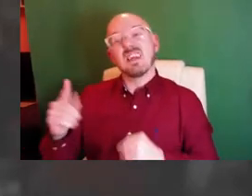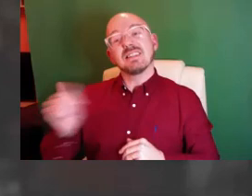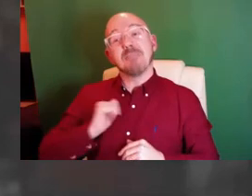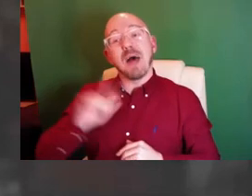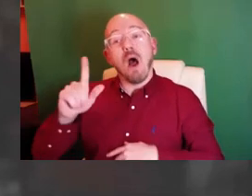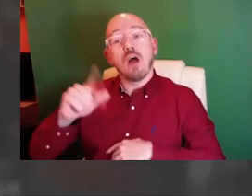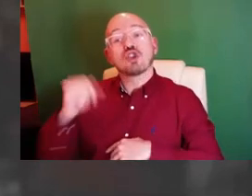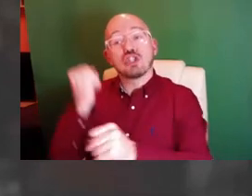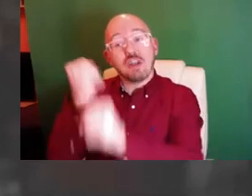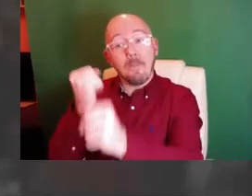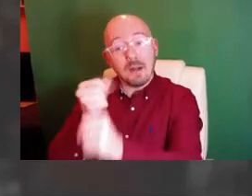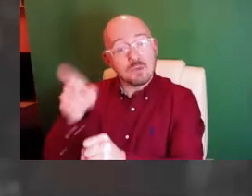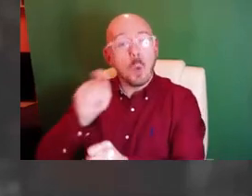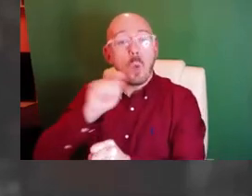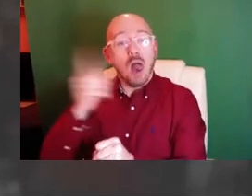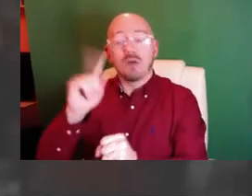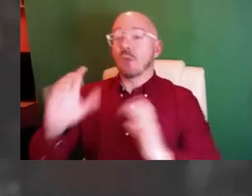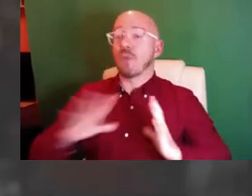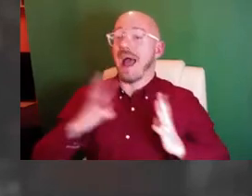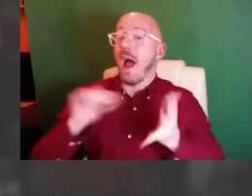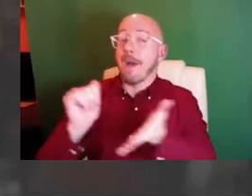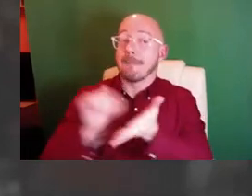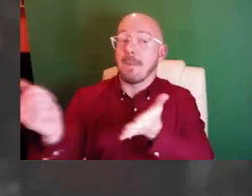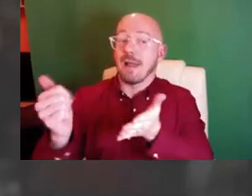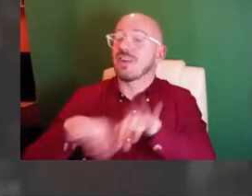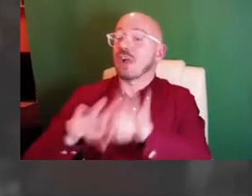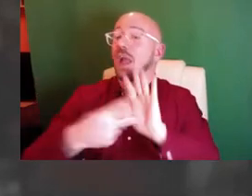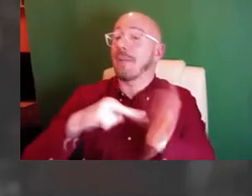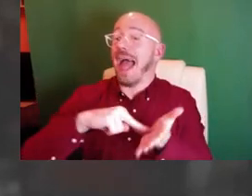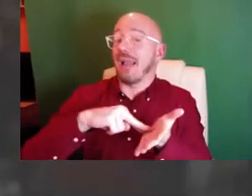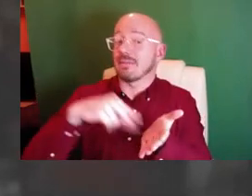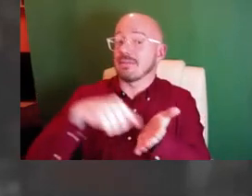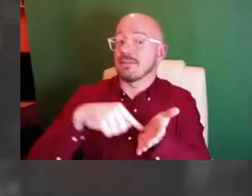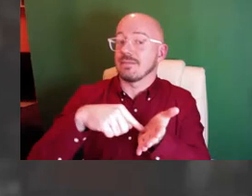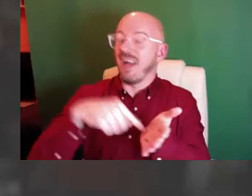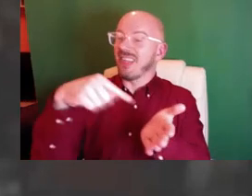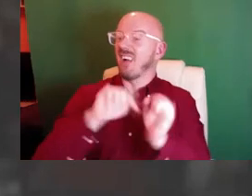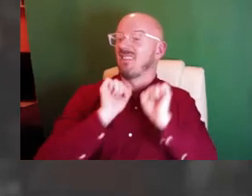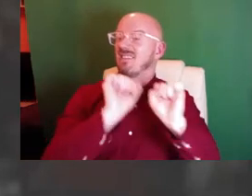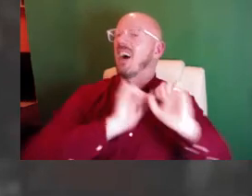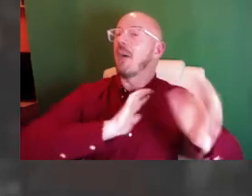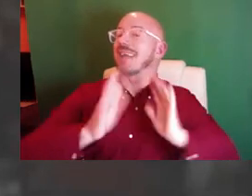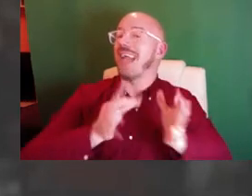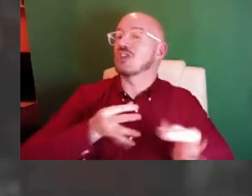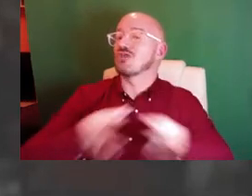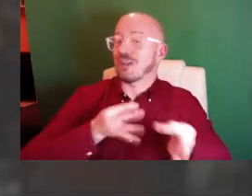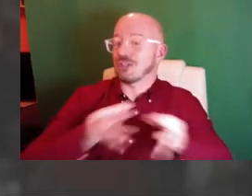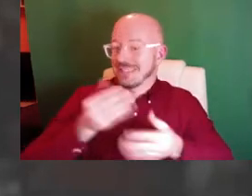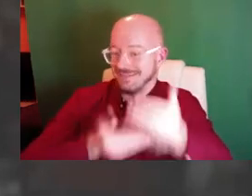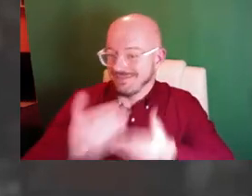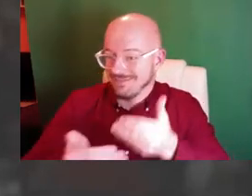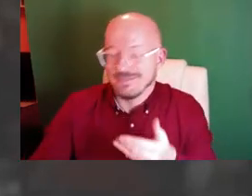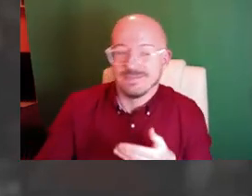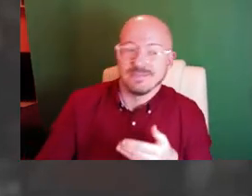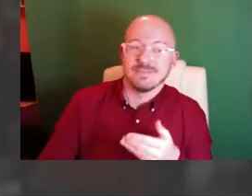of British Sign Language. And the British Sign Language Scotland Act actually requires the Scottish Government